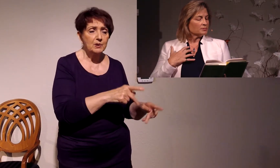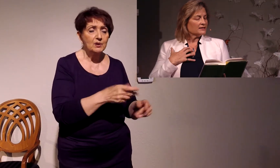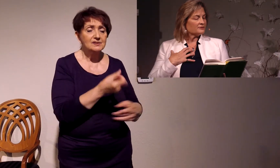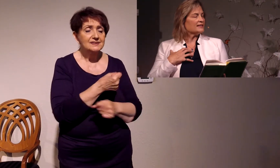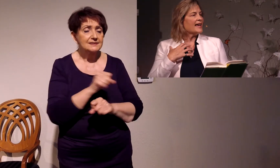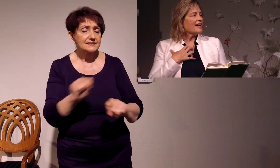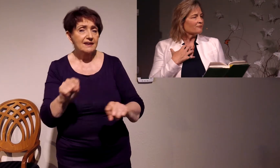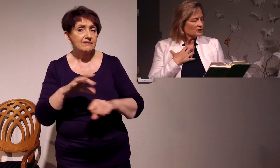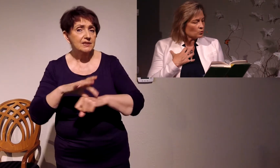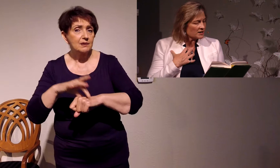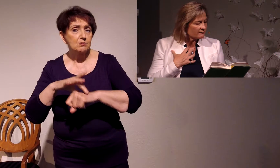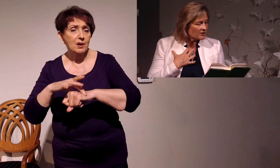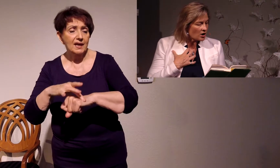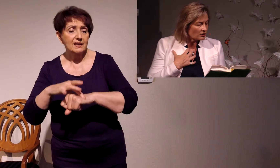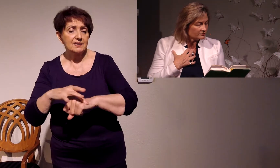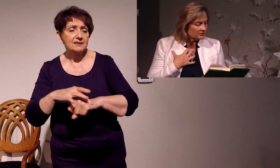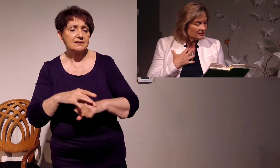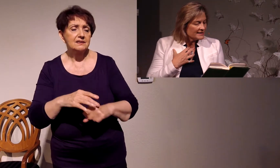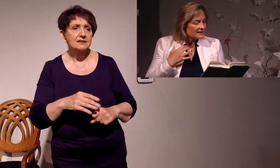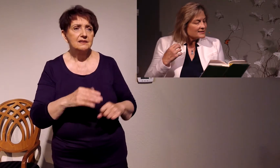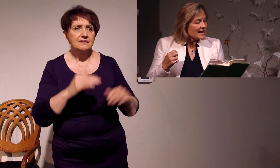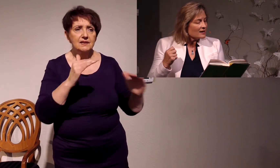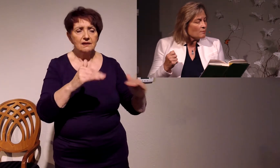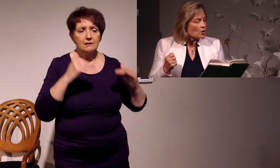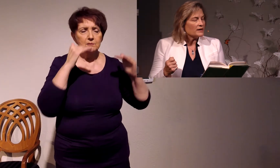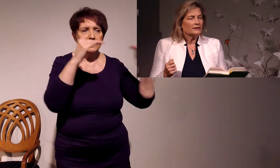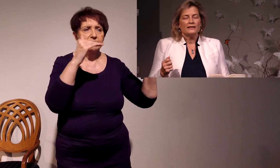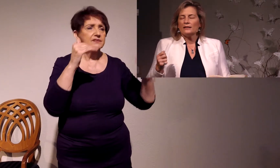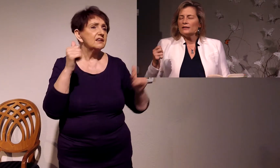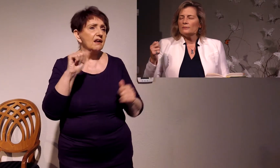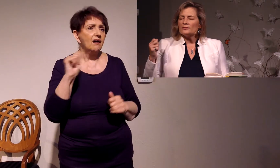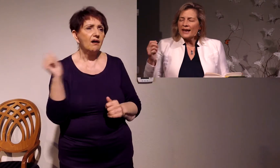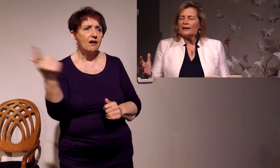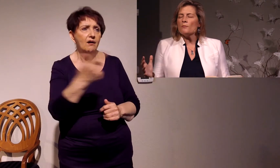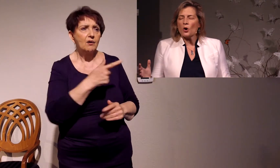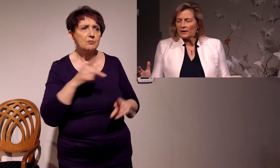that uplifted everyone involved, take a moment